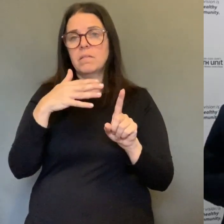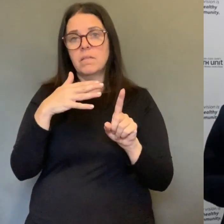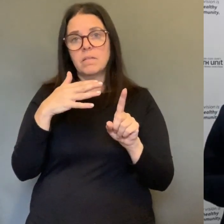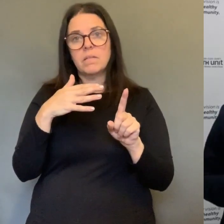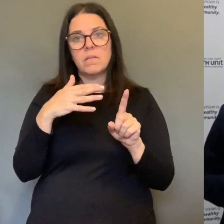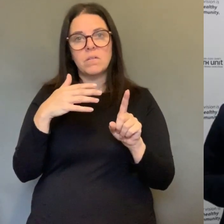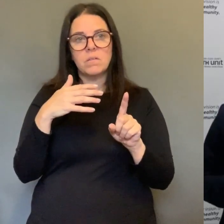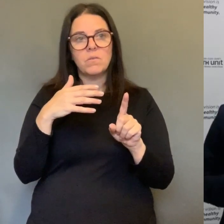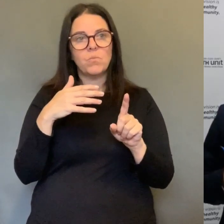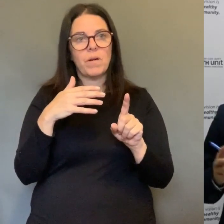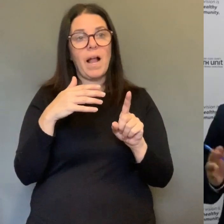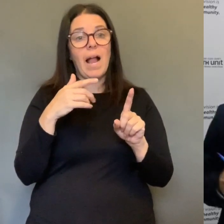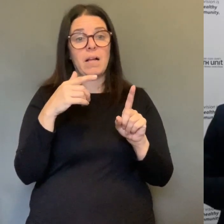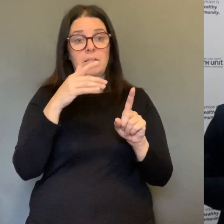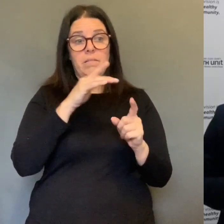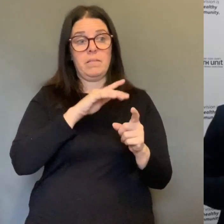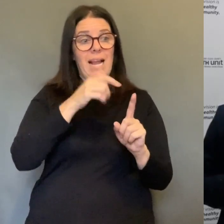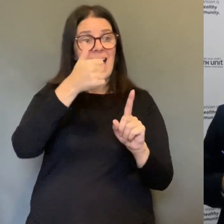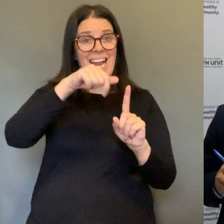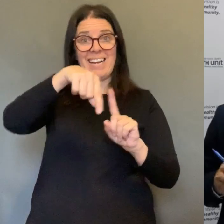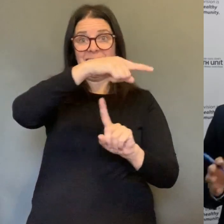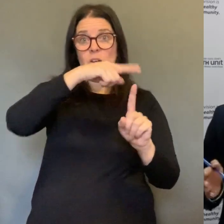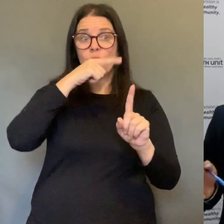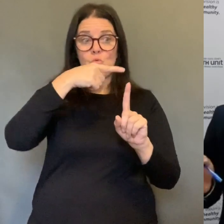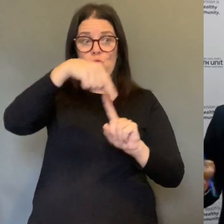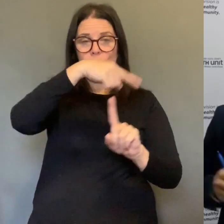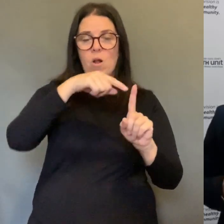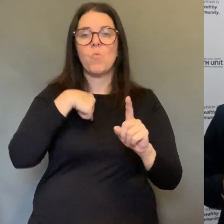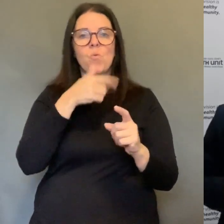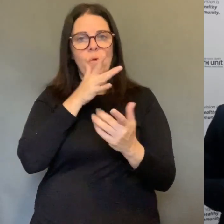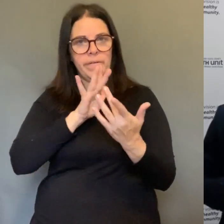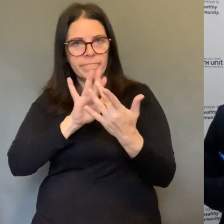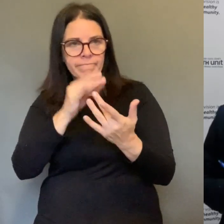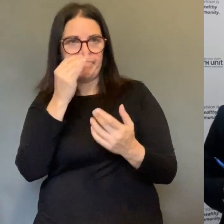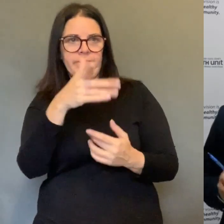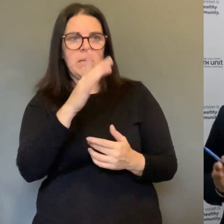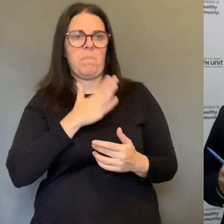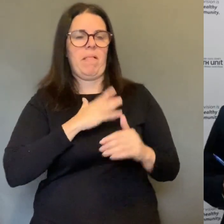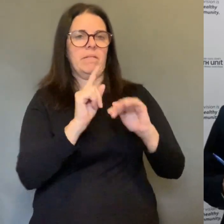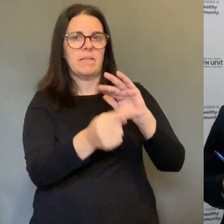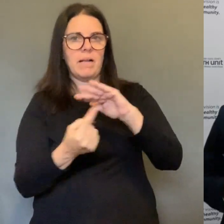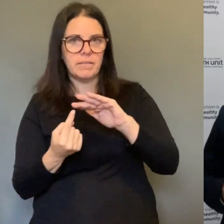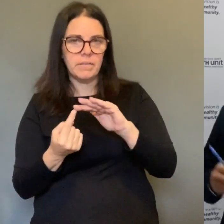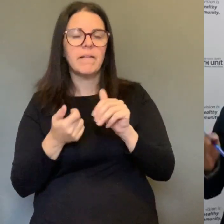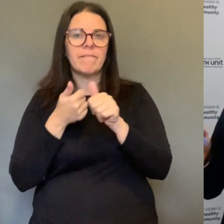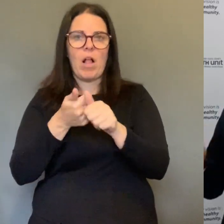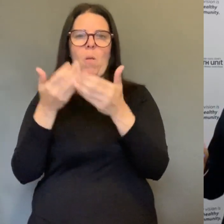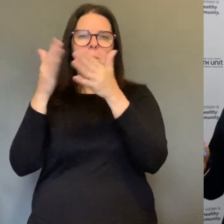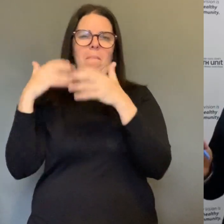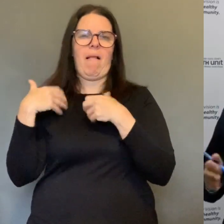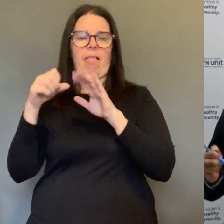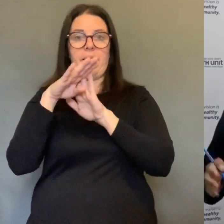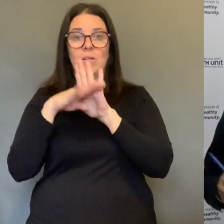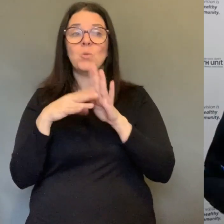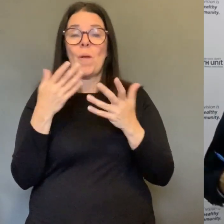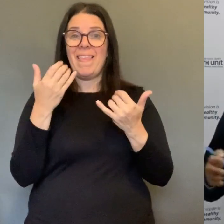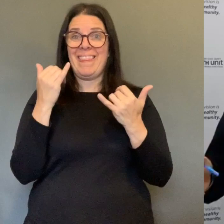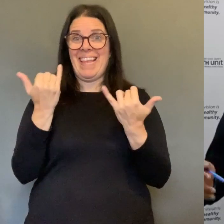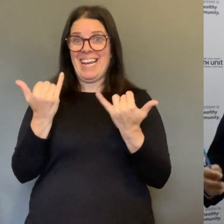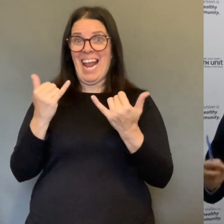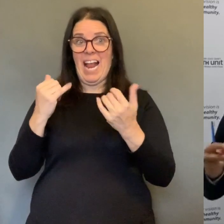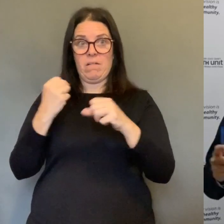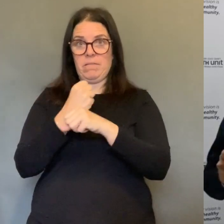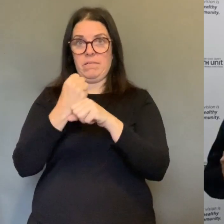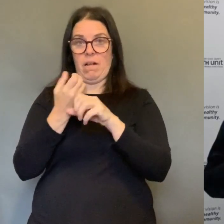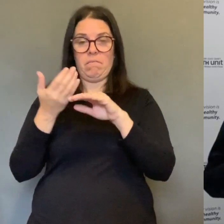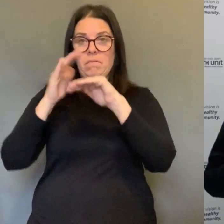getting tested, that is in excess of more than like 1,600 people who have gone to testing. Our staff are working extra